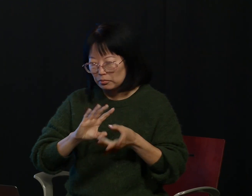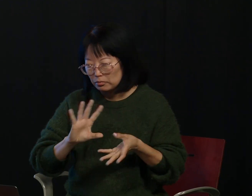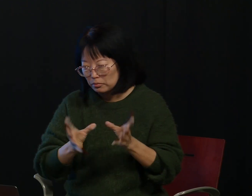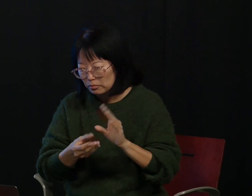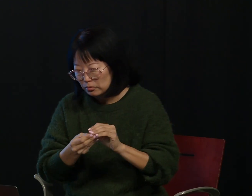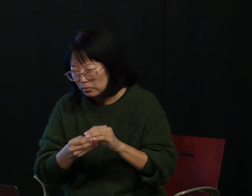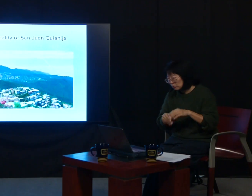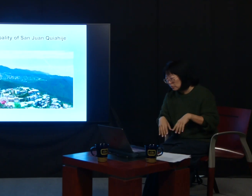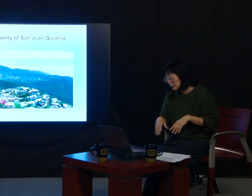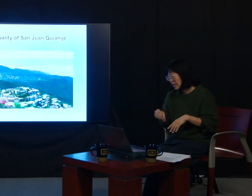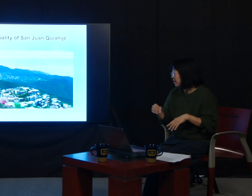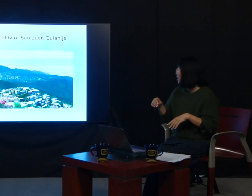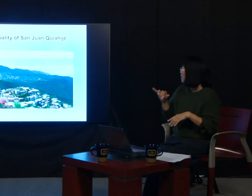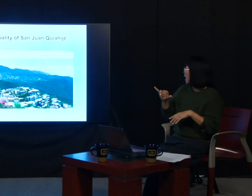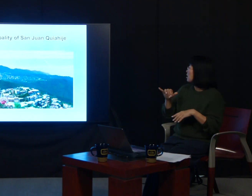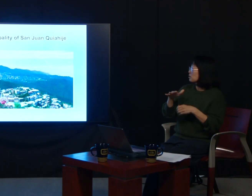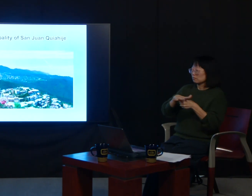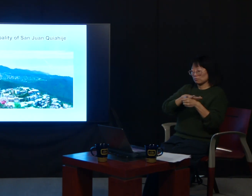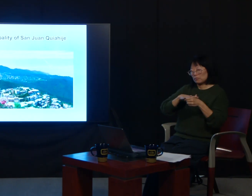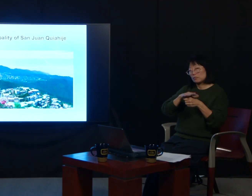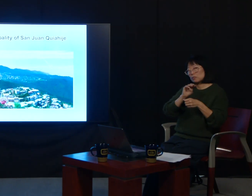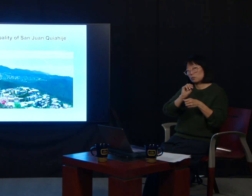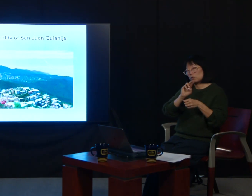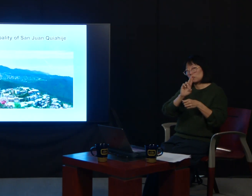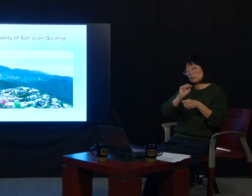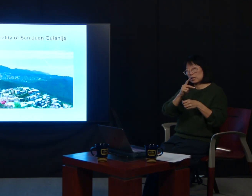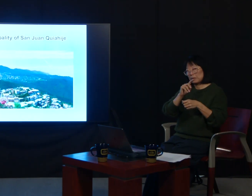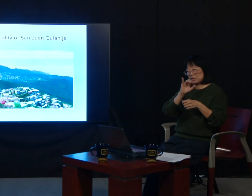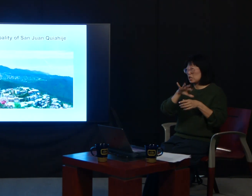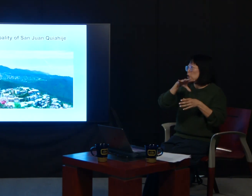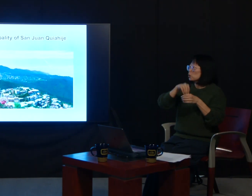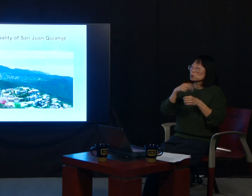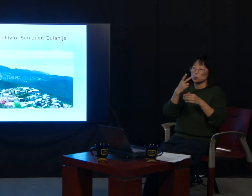live there. This area, the municipality, has 2 villages.